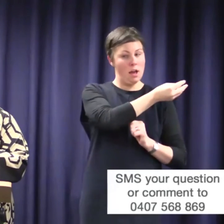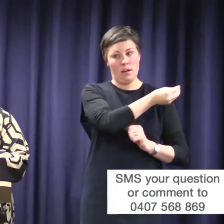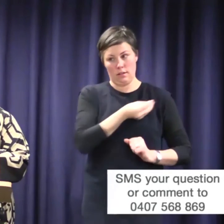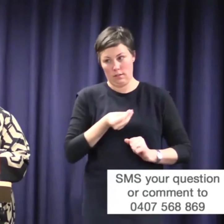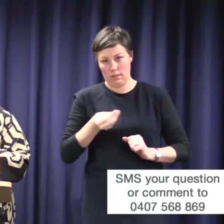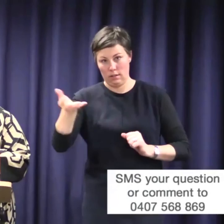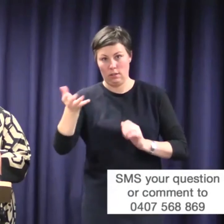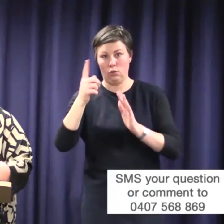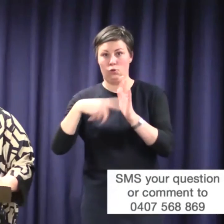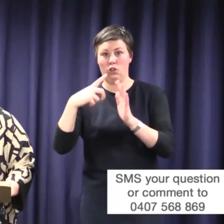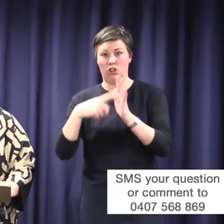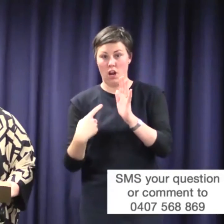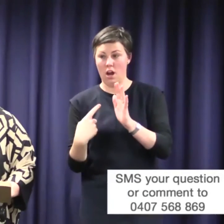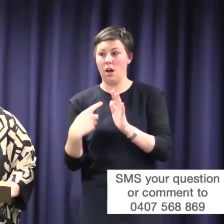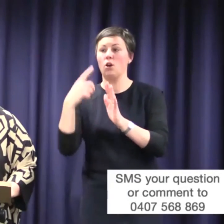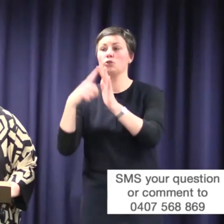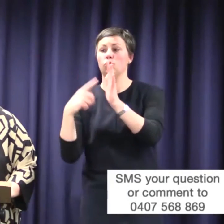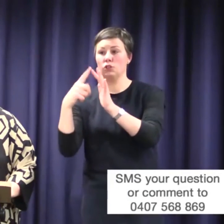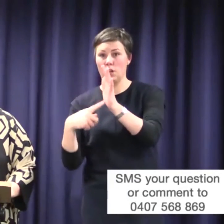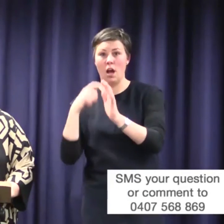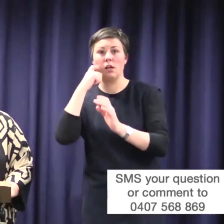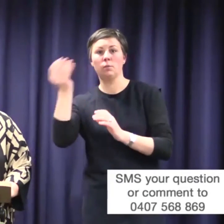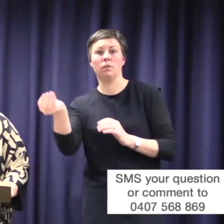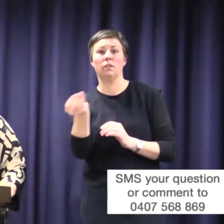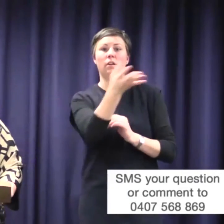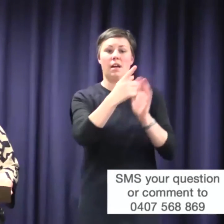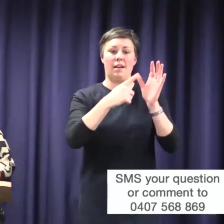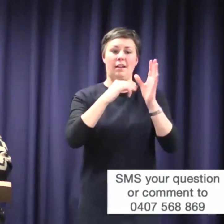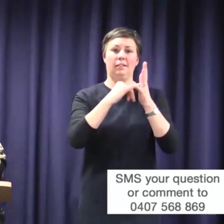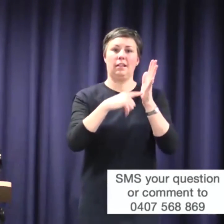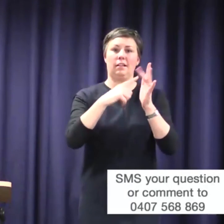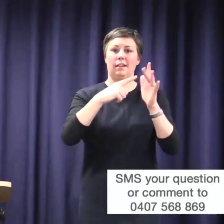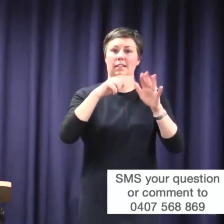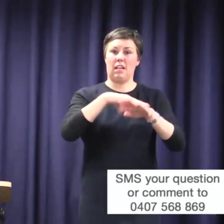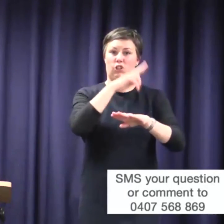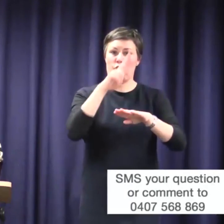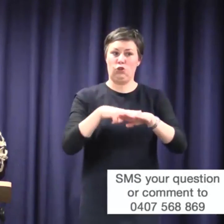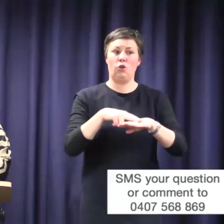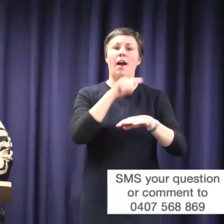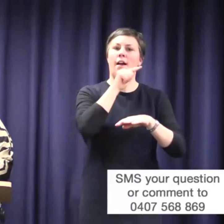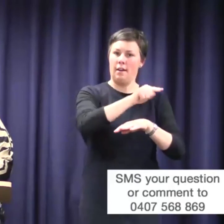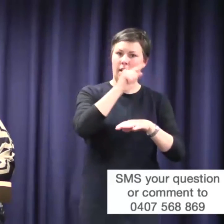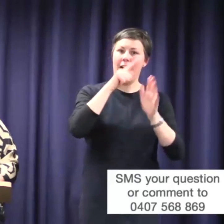appropriate? Sure, and I can pass that on to ASLIA National, who can then disseminate the information. Thank you.